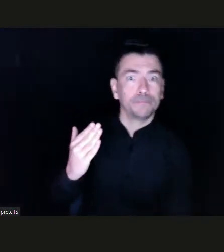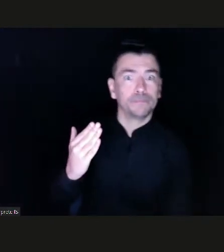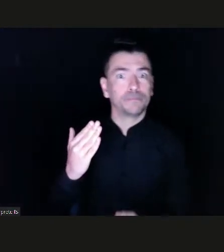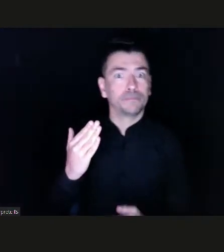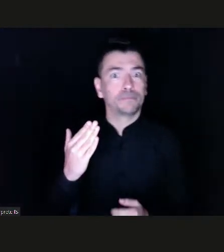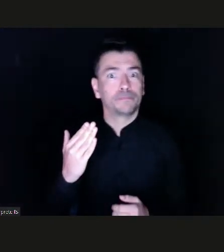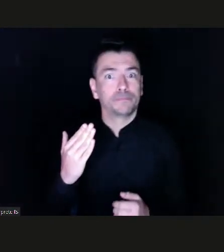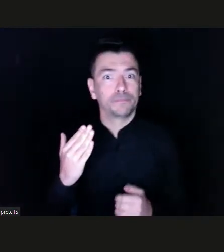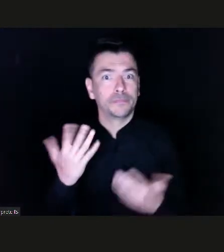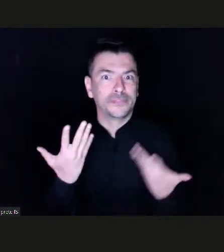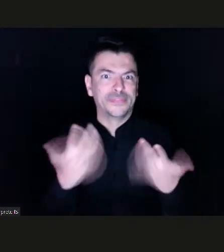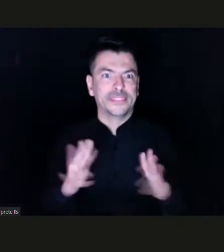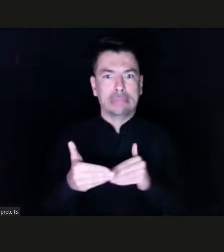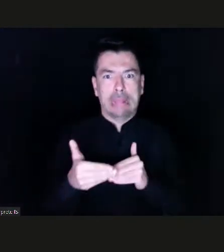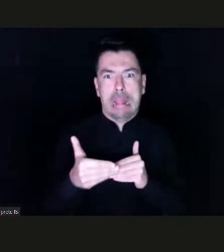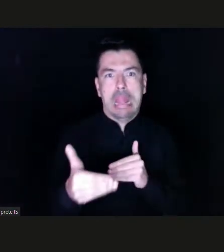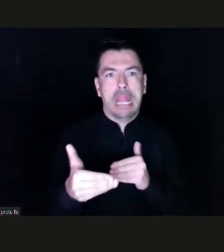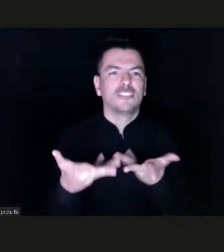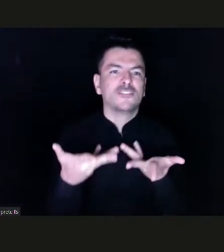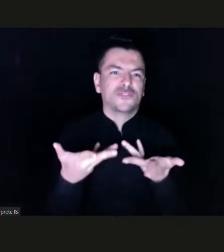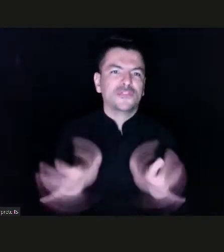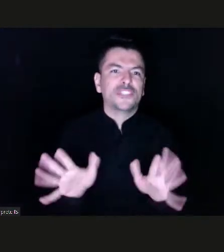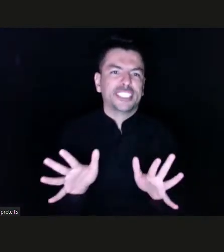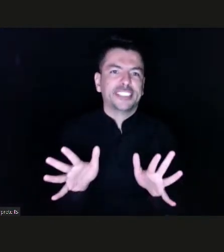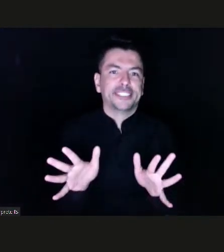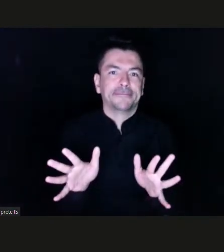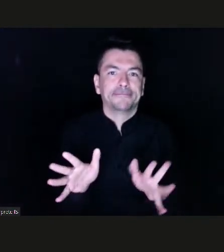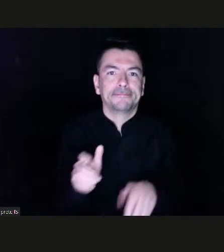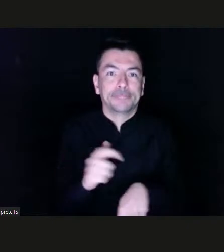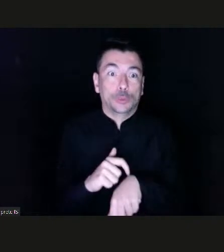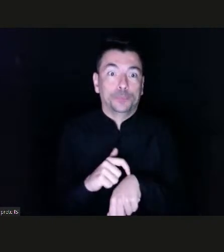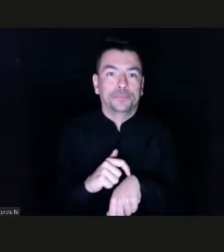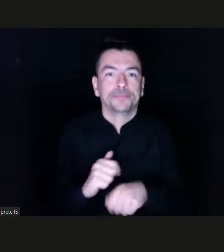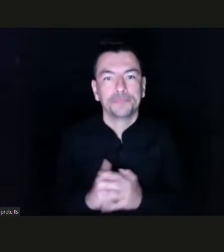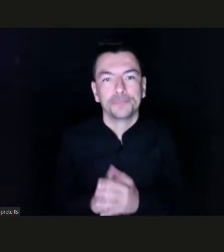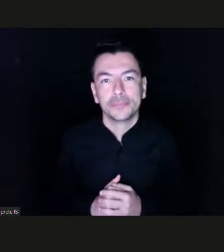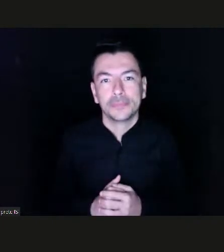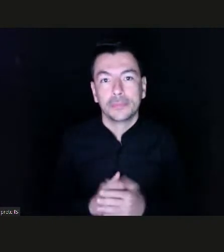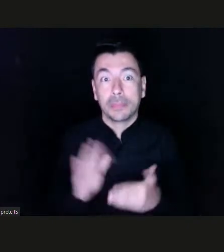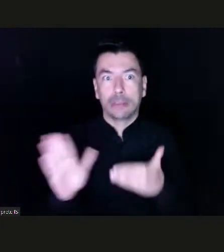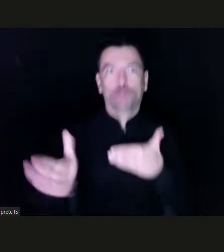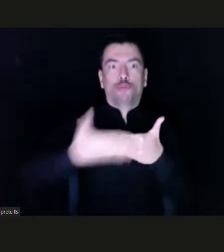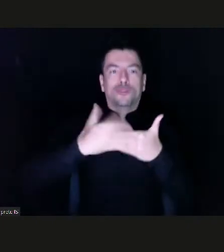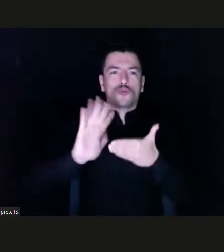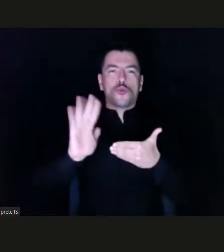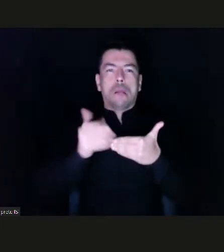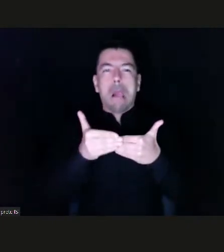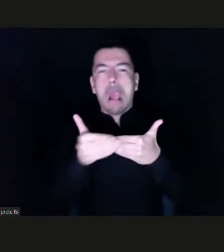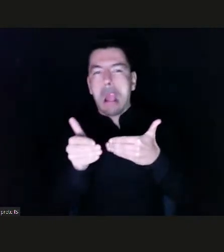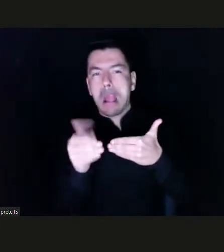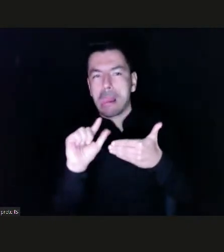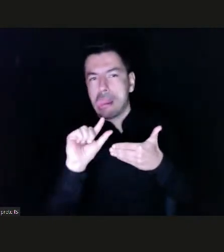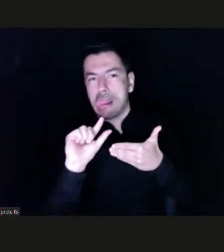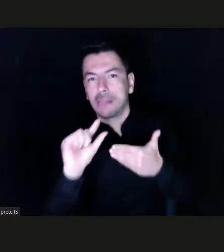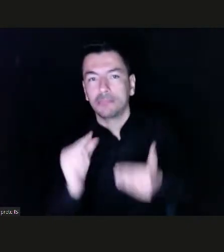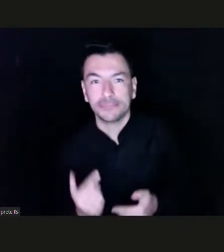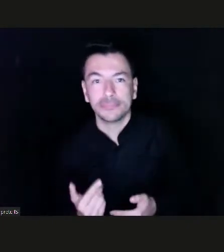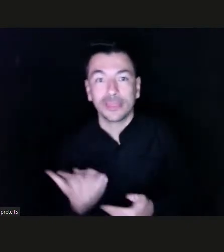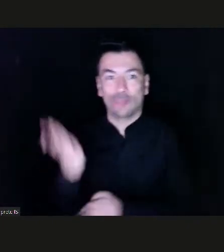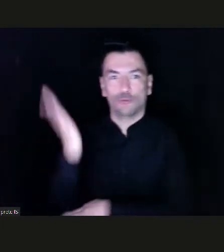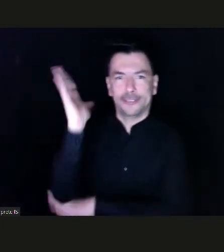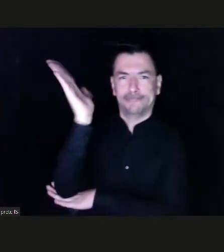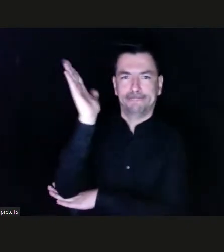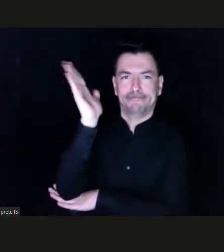Latin America and the Caribbean of the United Nations. Previously, he has served as Officer in Charge of the Gender Affairs